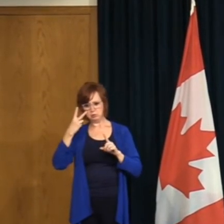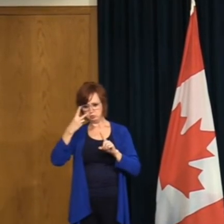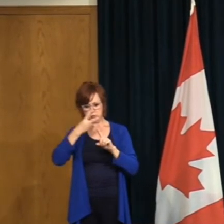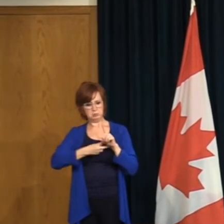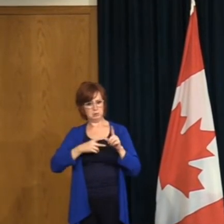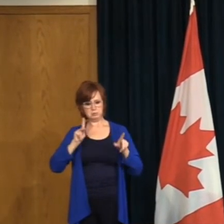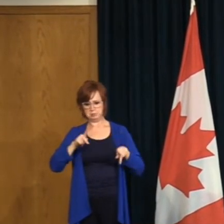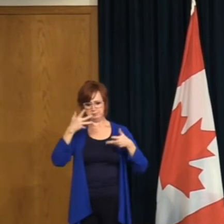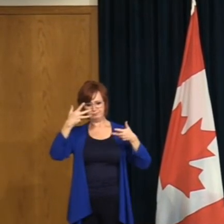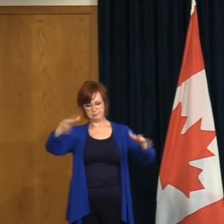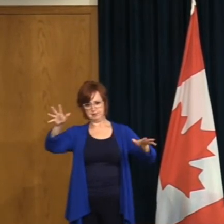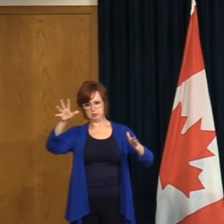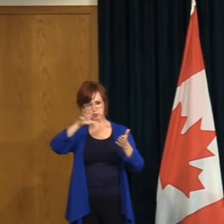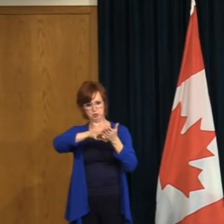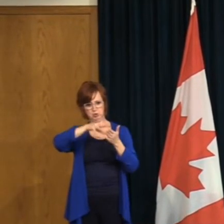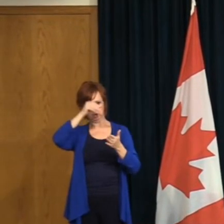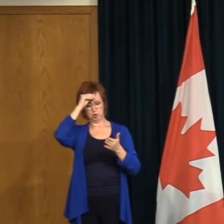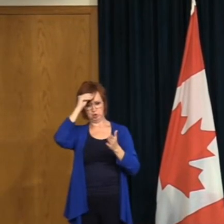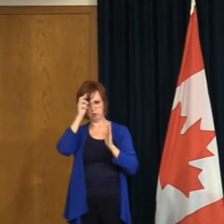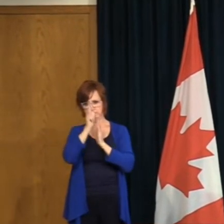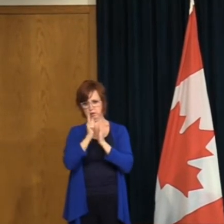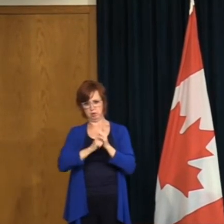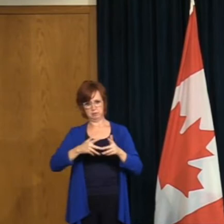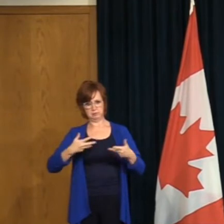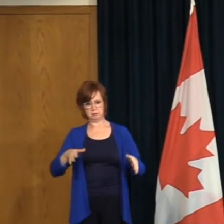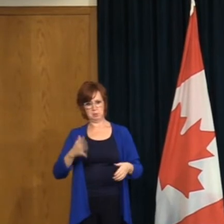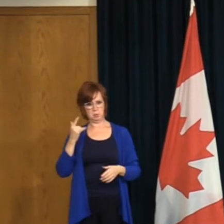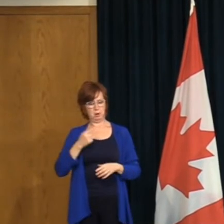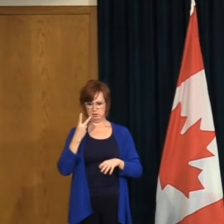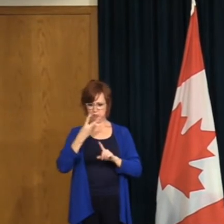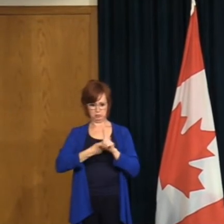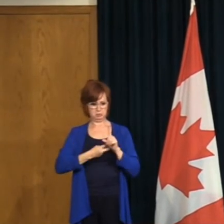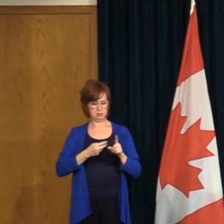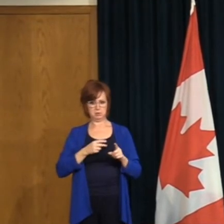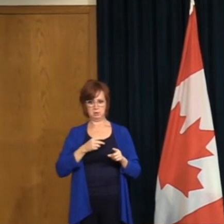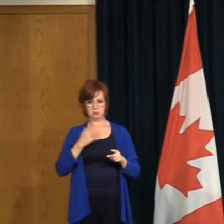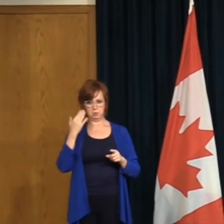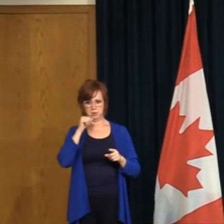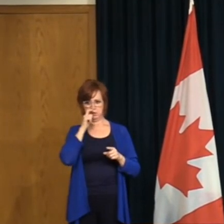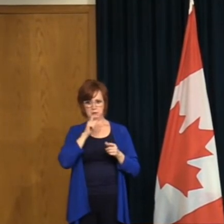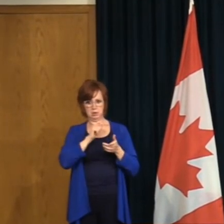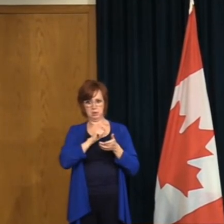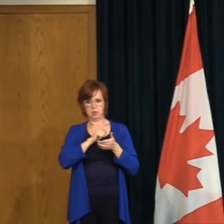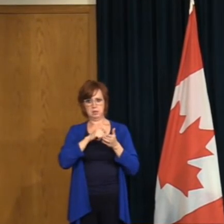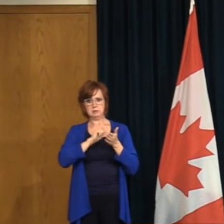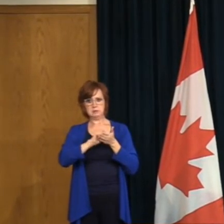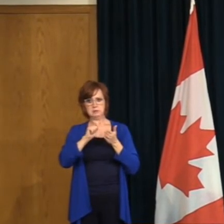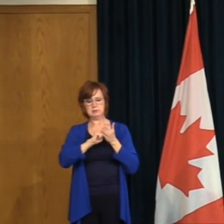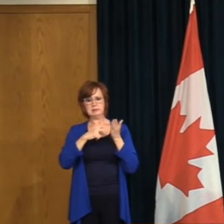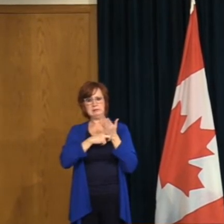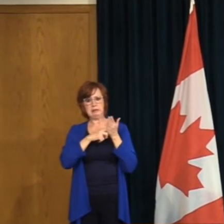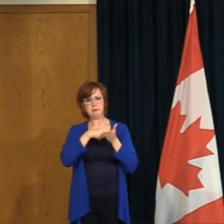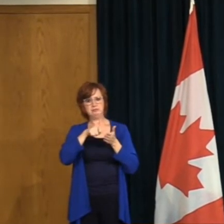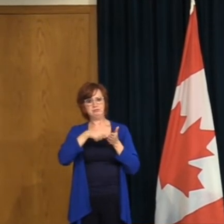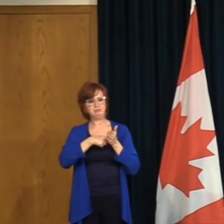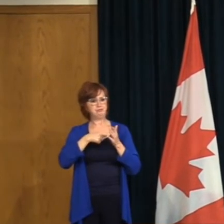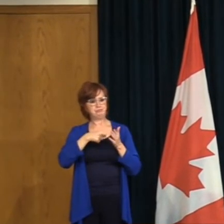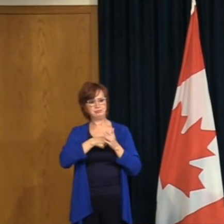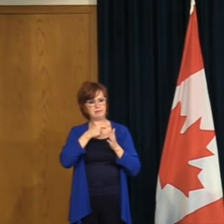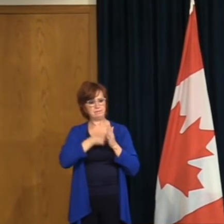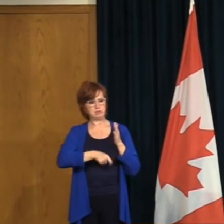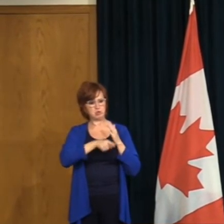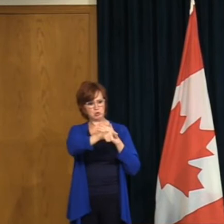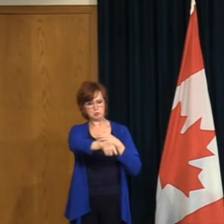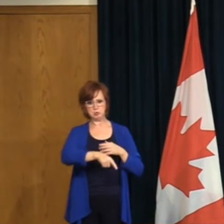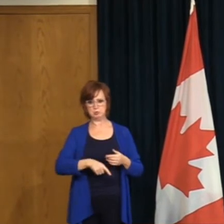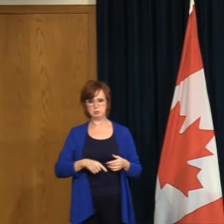People know the rules. Why not take the opportunity to fine individuals who held these events, attended them, and I guess send the message